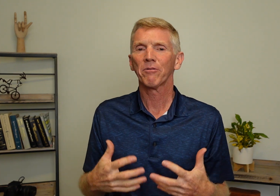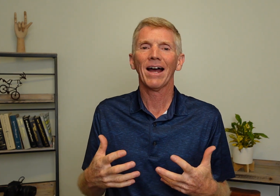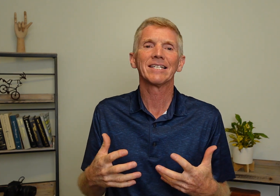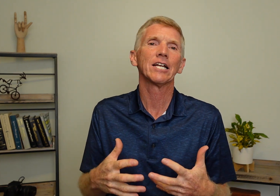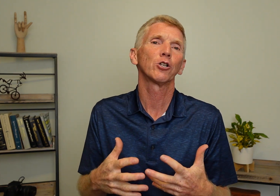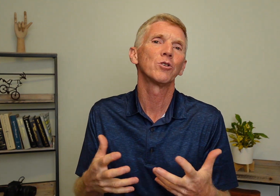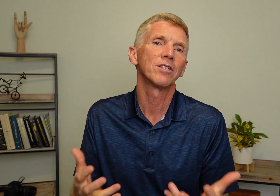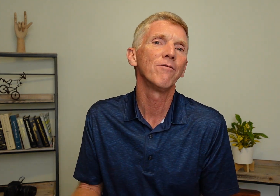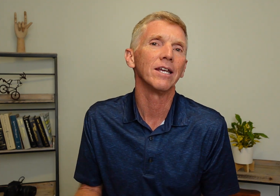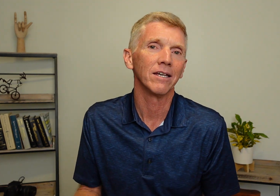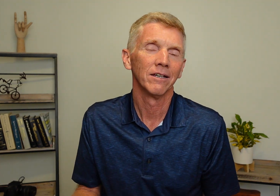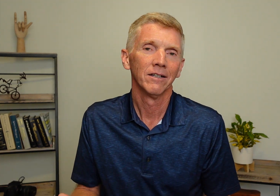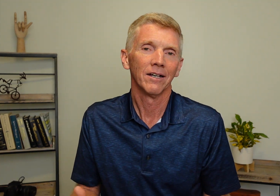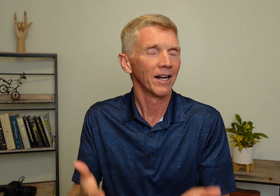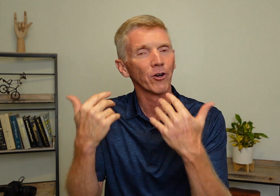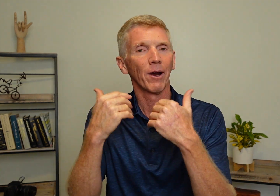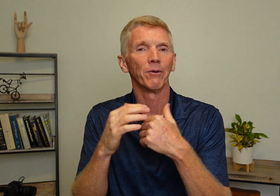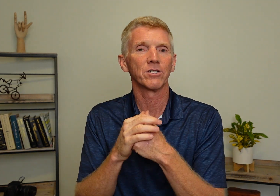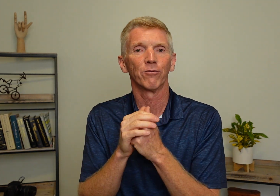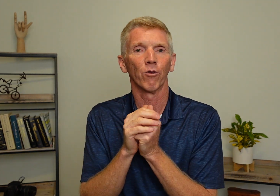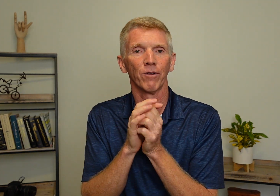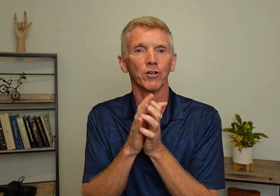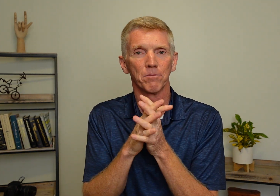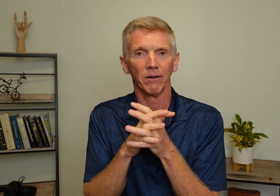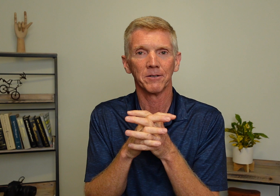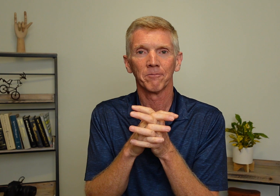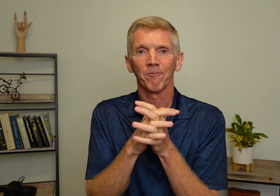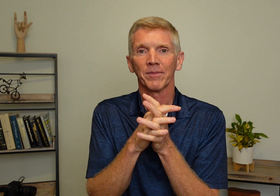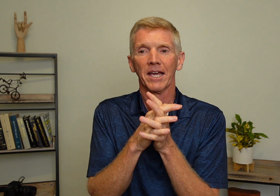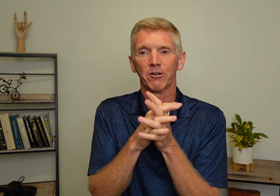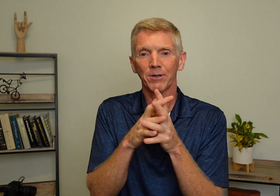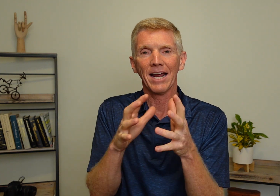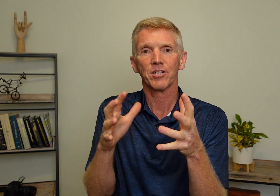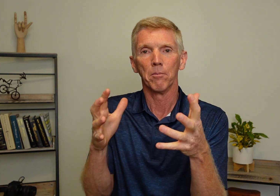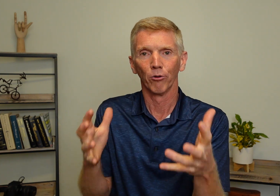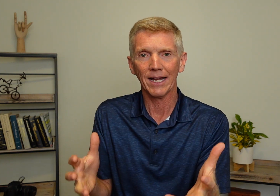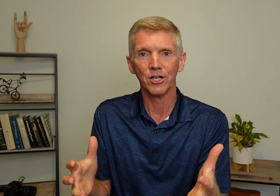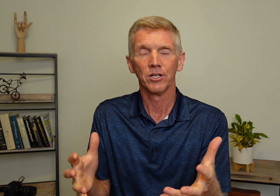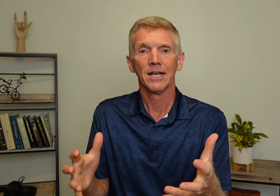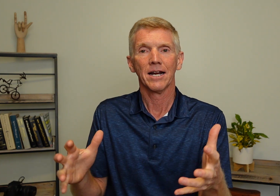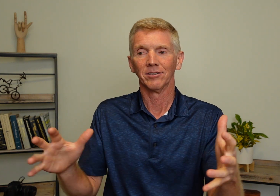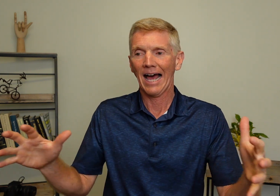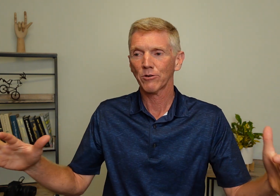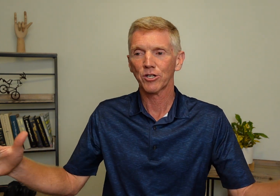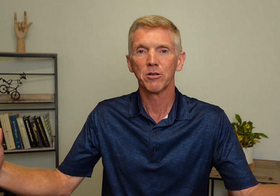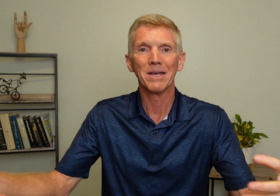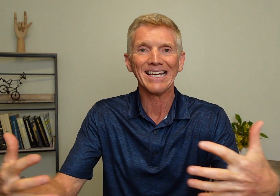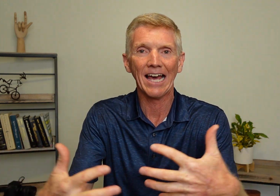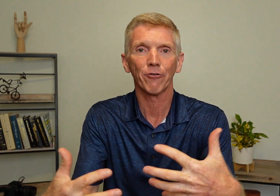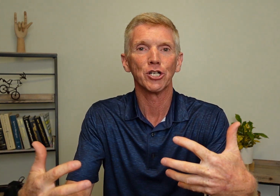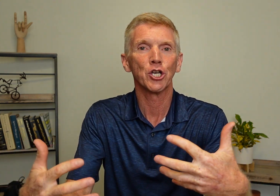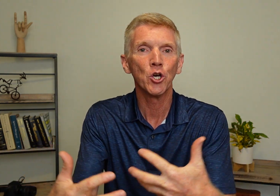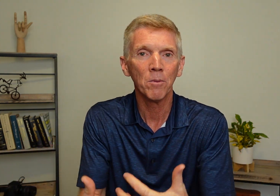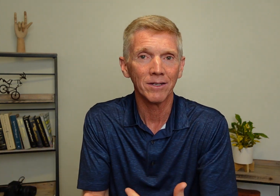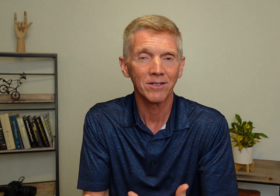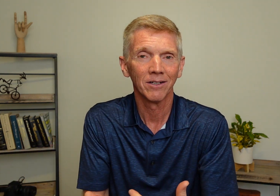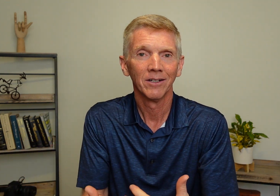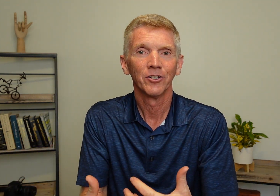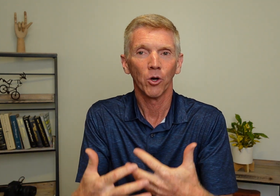provides inclusivity. Another great reason for fingerspelling. It creates a bridge. It allows us to be together as humans, to